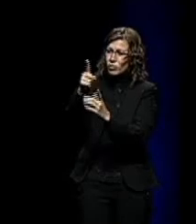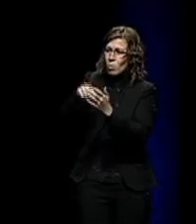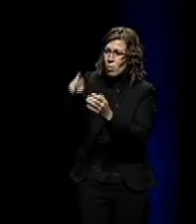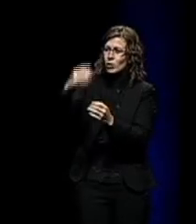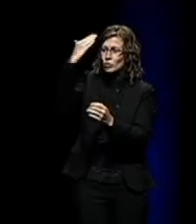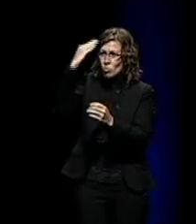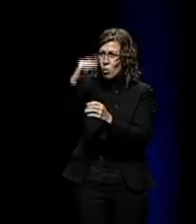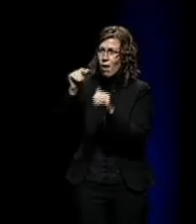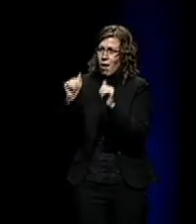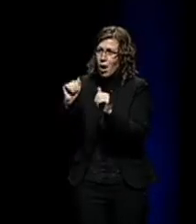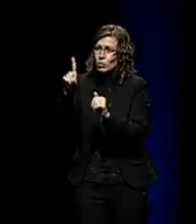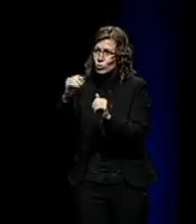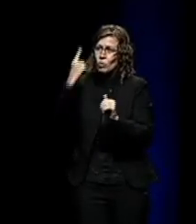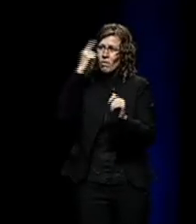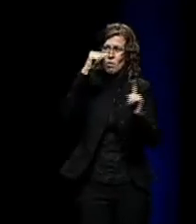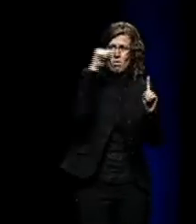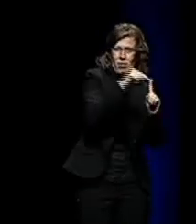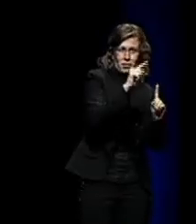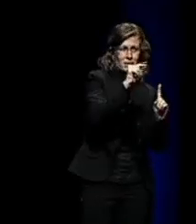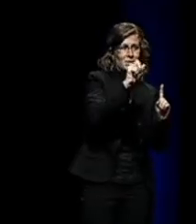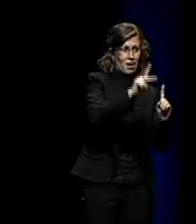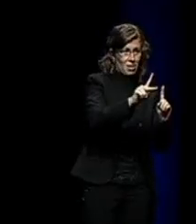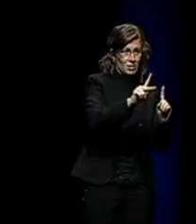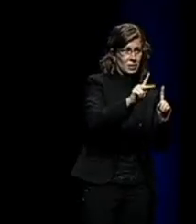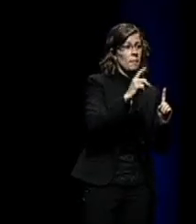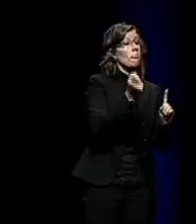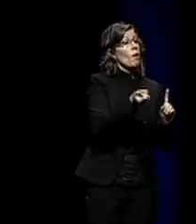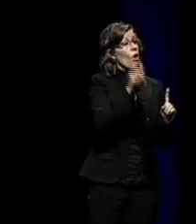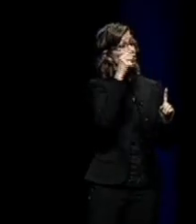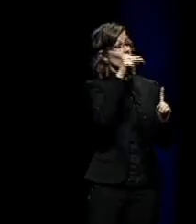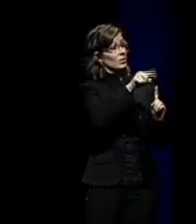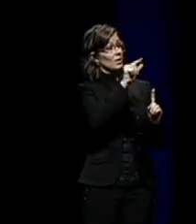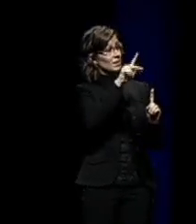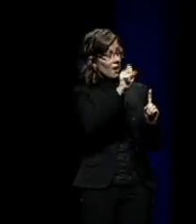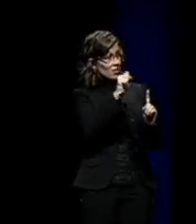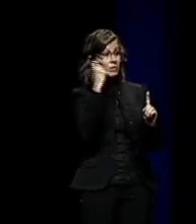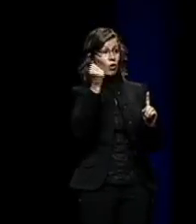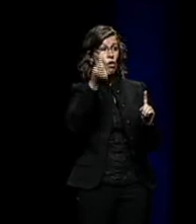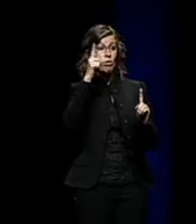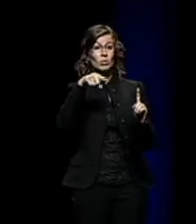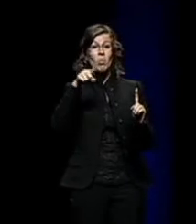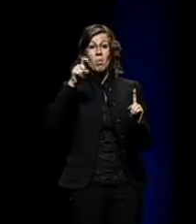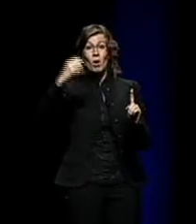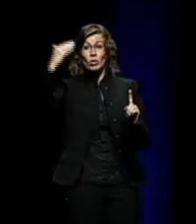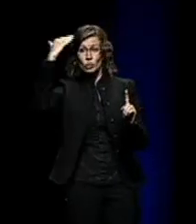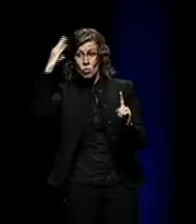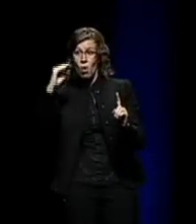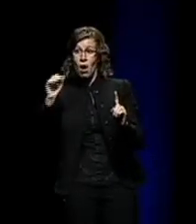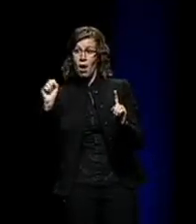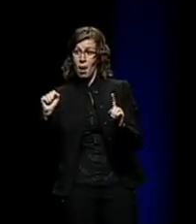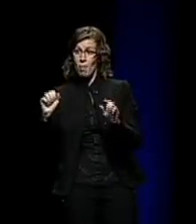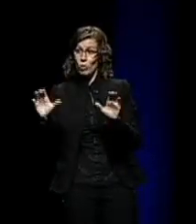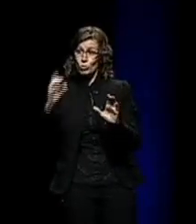That then leads to this thing called a test specification. Which is a very specific document that says in this test there's going to be